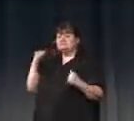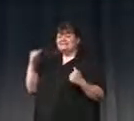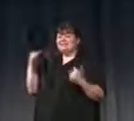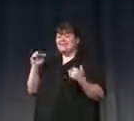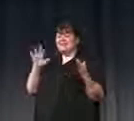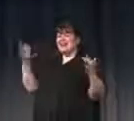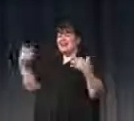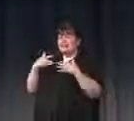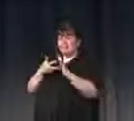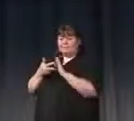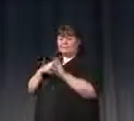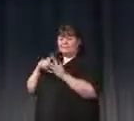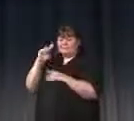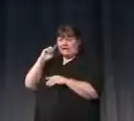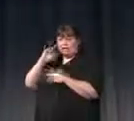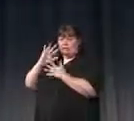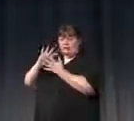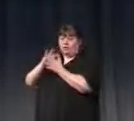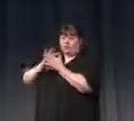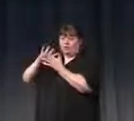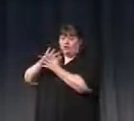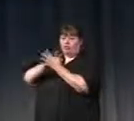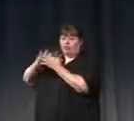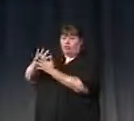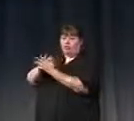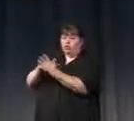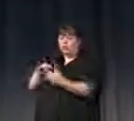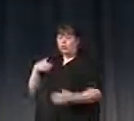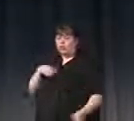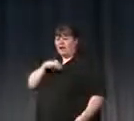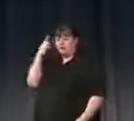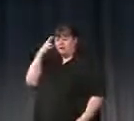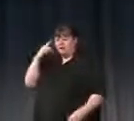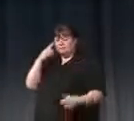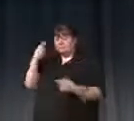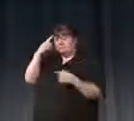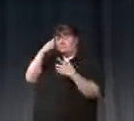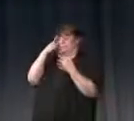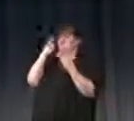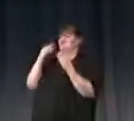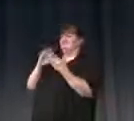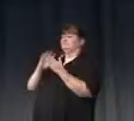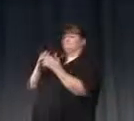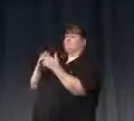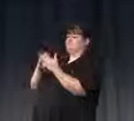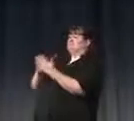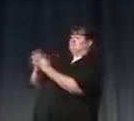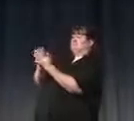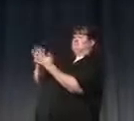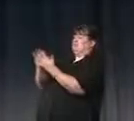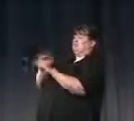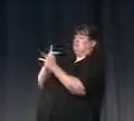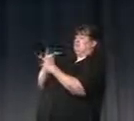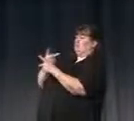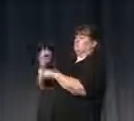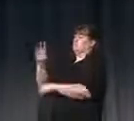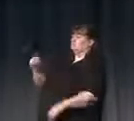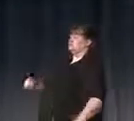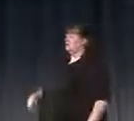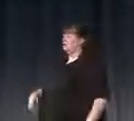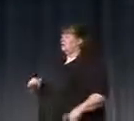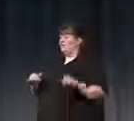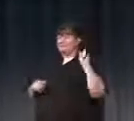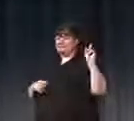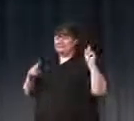profoundly distorts sound signals. And we don't realize this because our brains are very, very good at coping with this. But what I'm showing here are the sound waveforms that